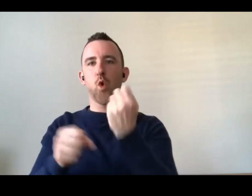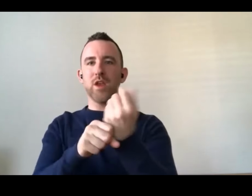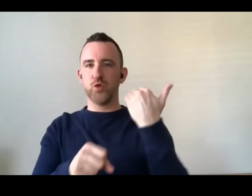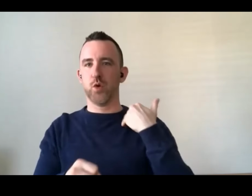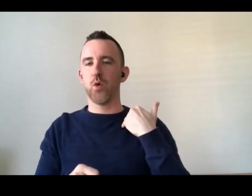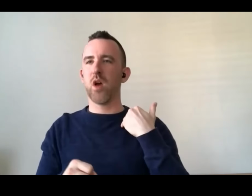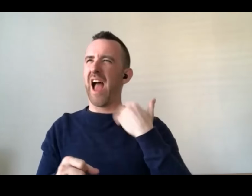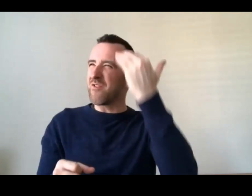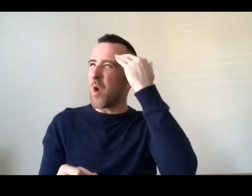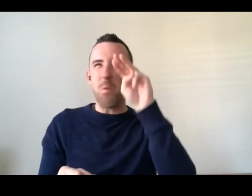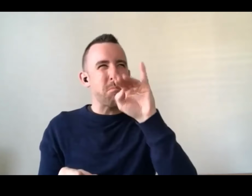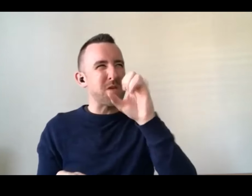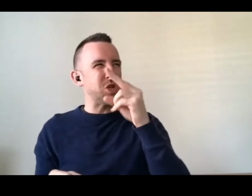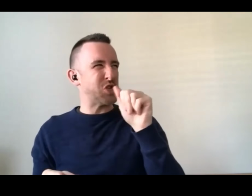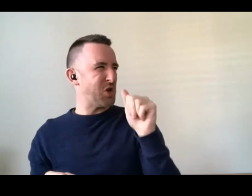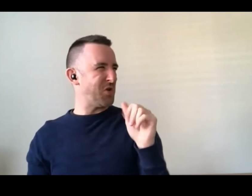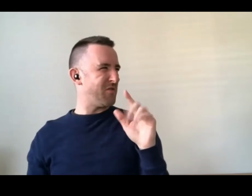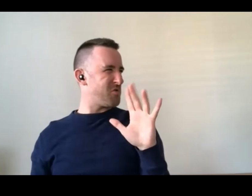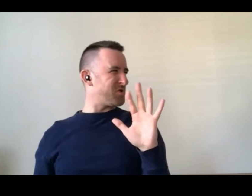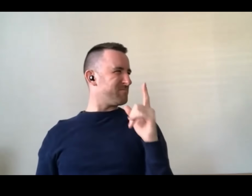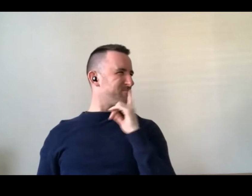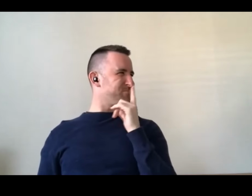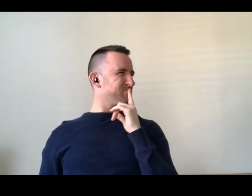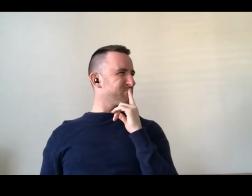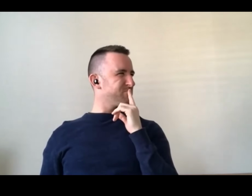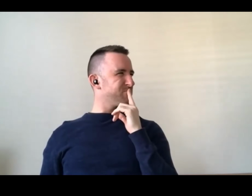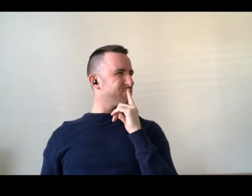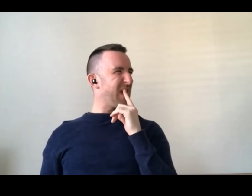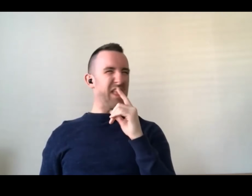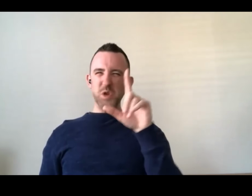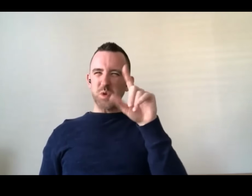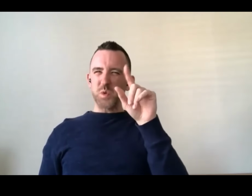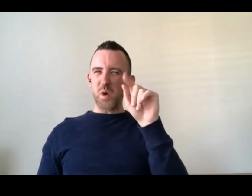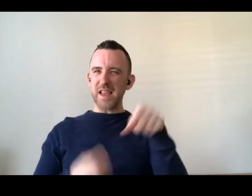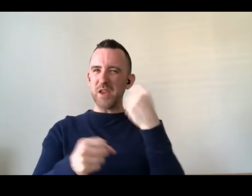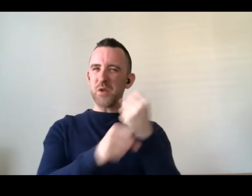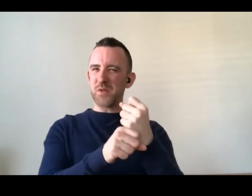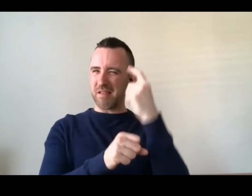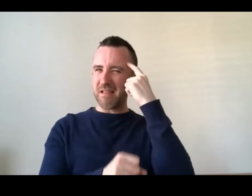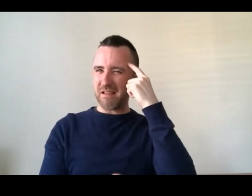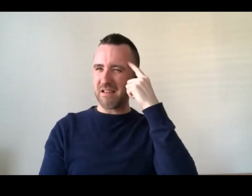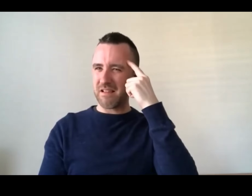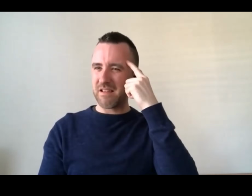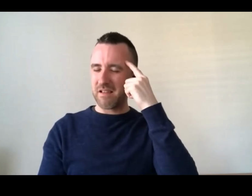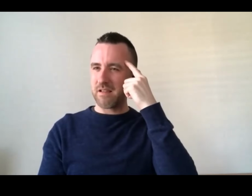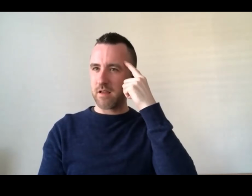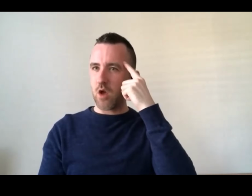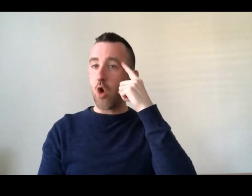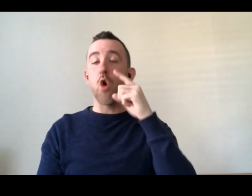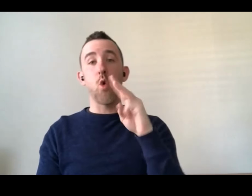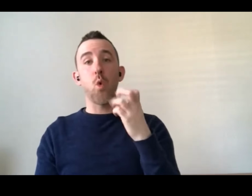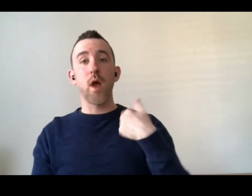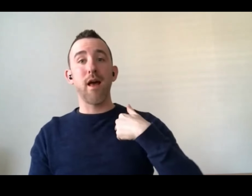for, gosh, almost two decades now. And when I started